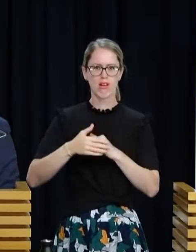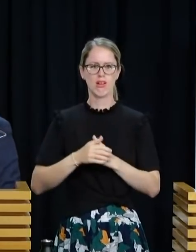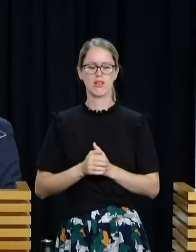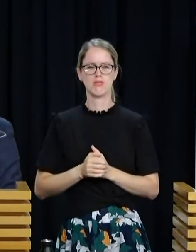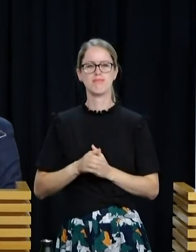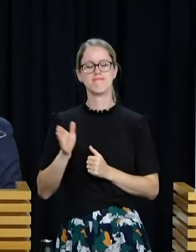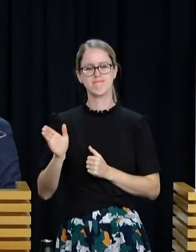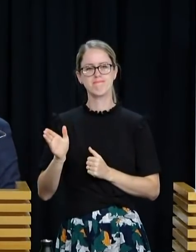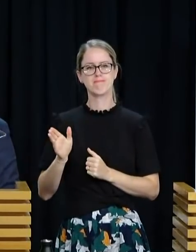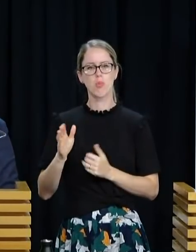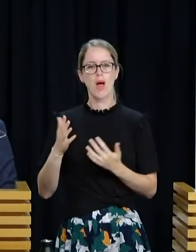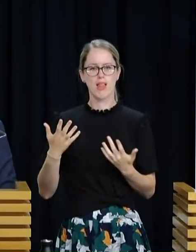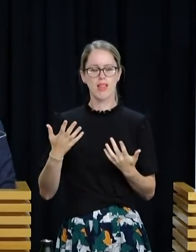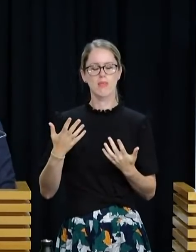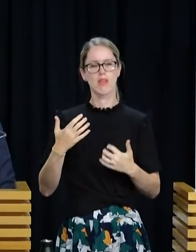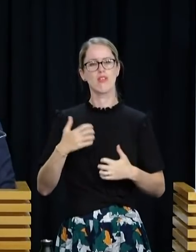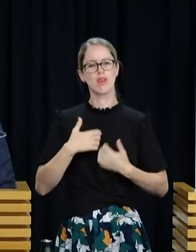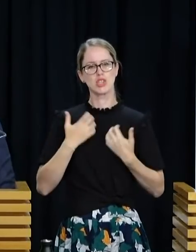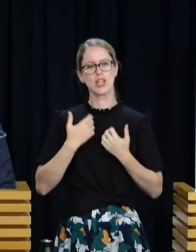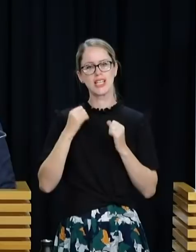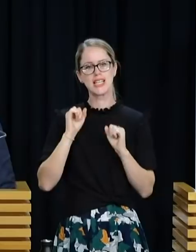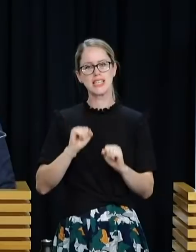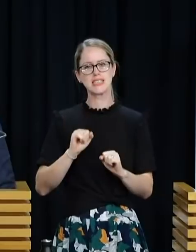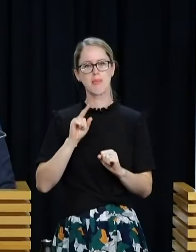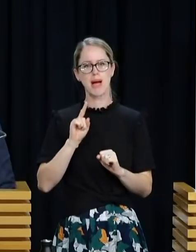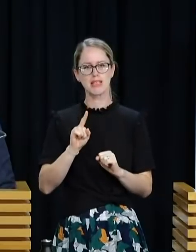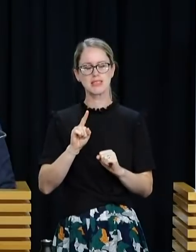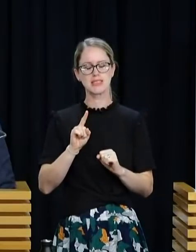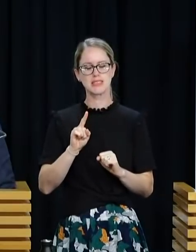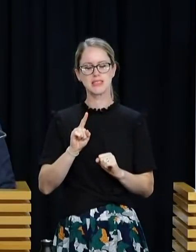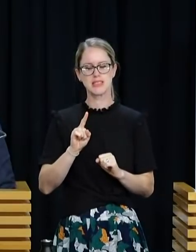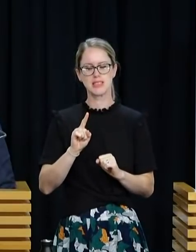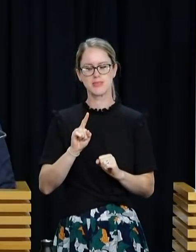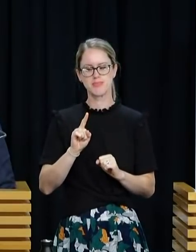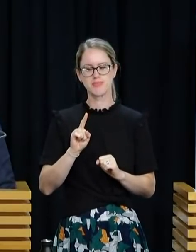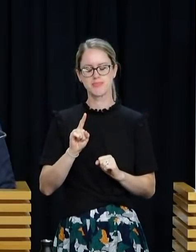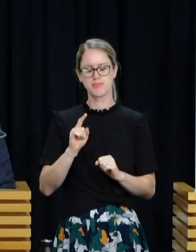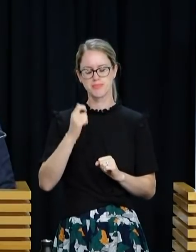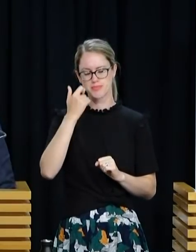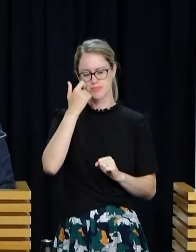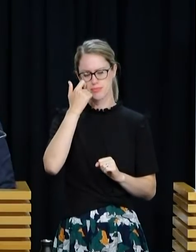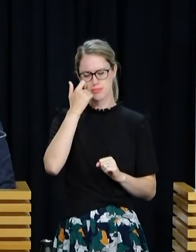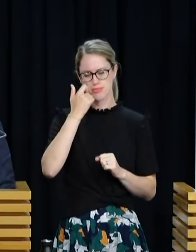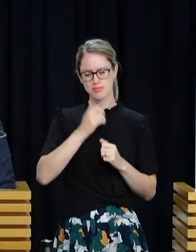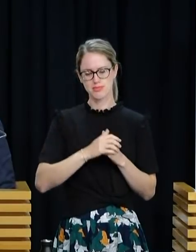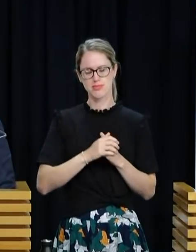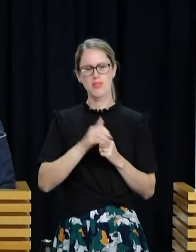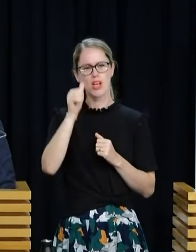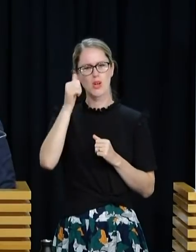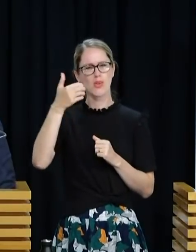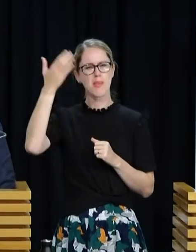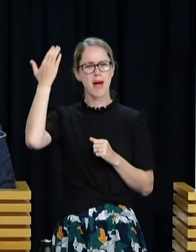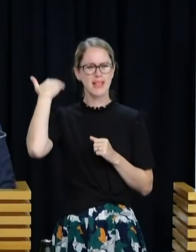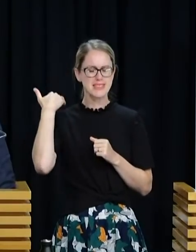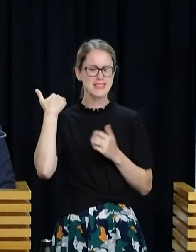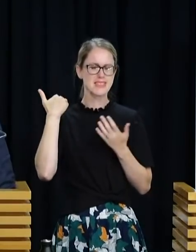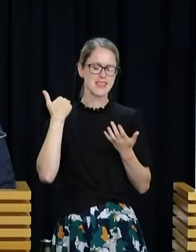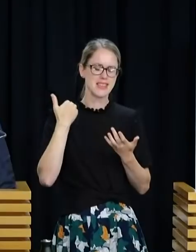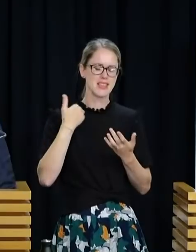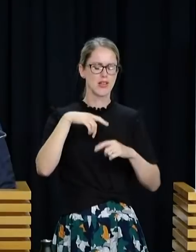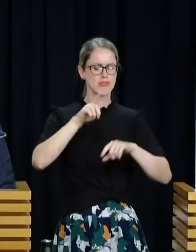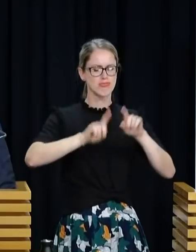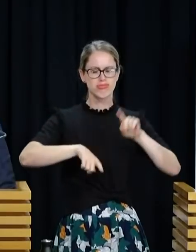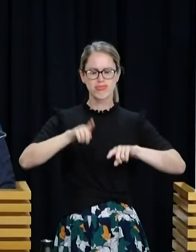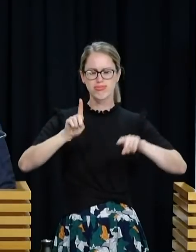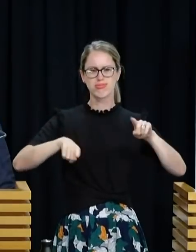it is frustrating, but I also don't want to jump to conclusions as well. I know from our past experience of dealing with these that there can be a whole